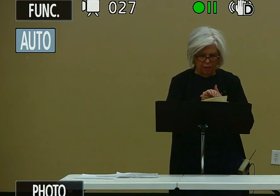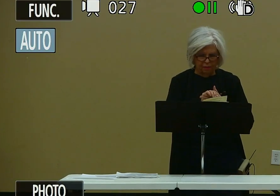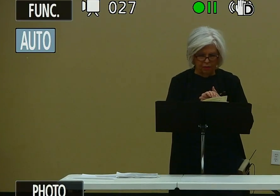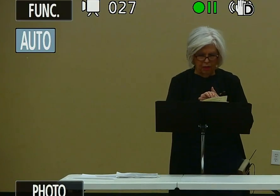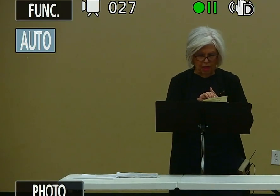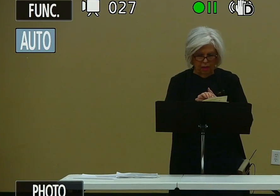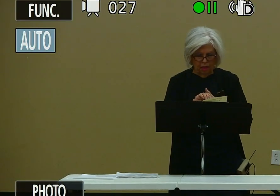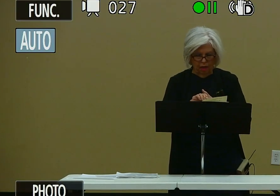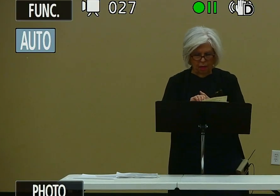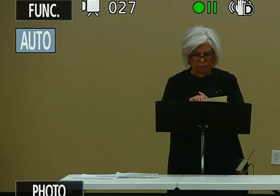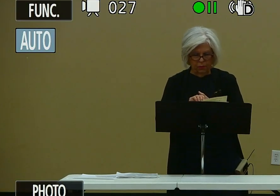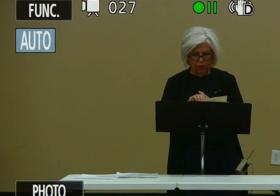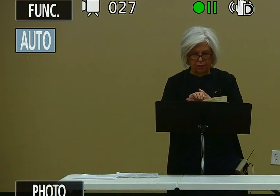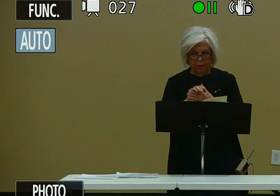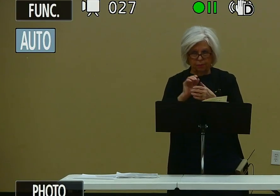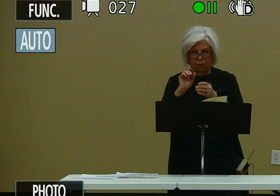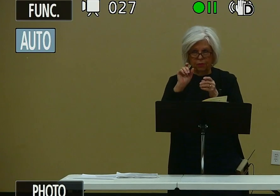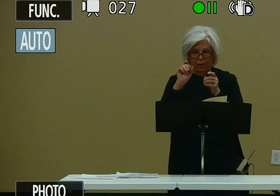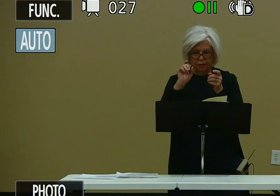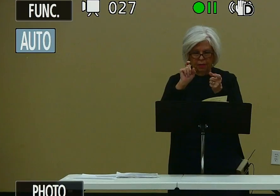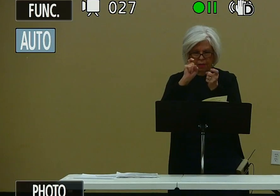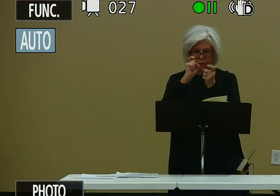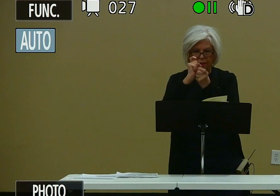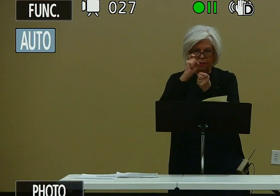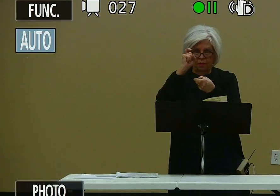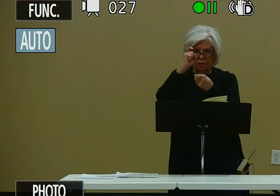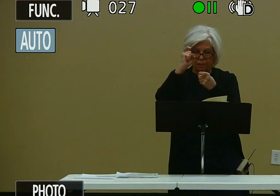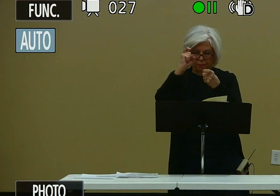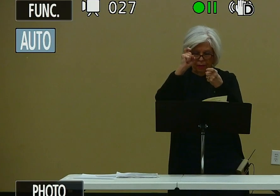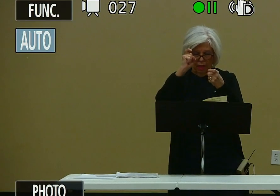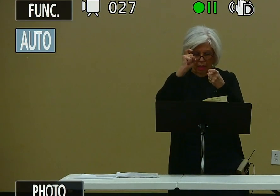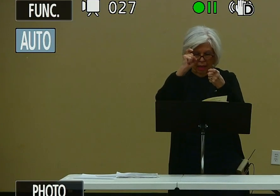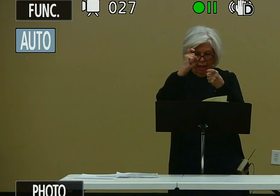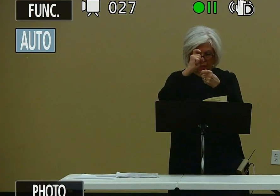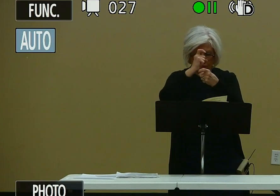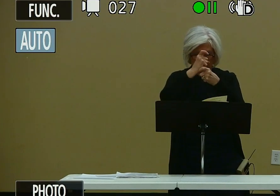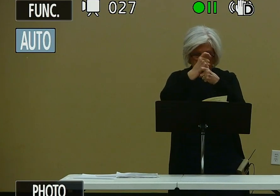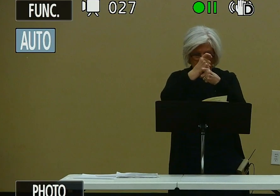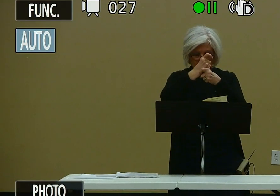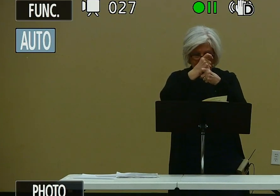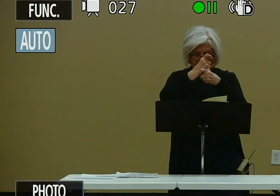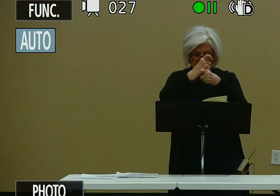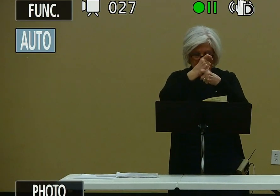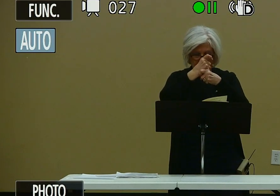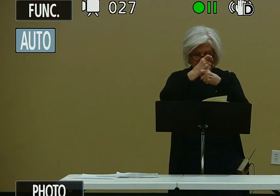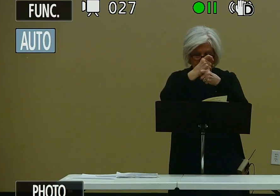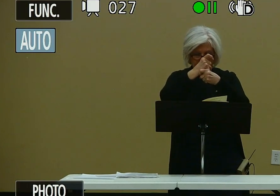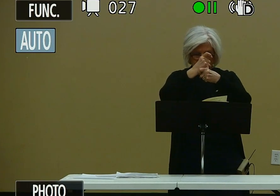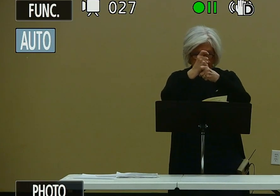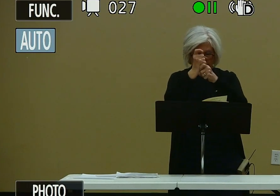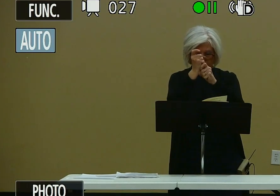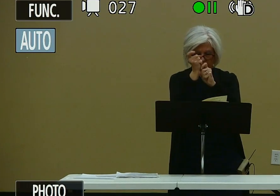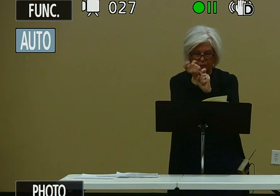whatever, you're going to take both your X hands like this, and you're going to put one on top of the other and twist like